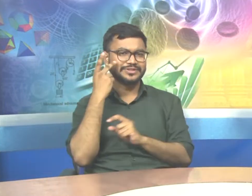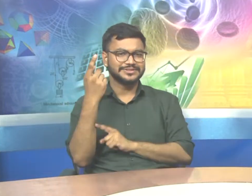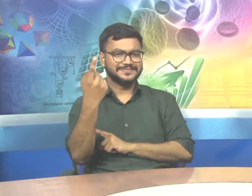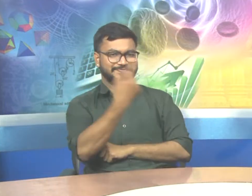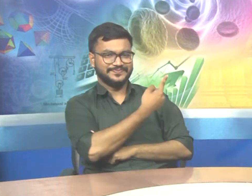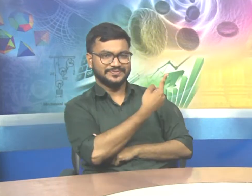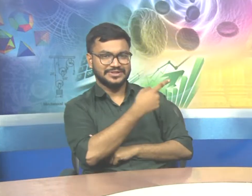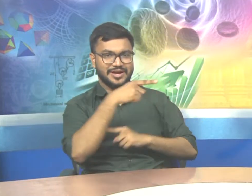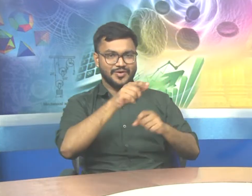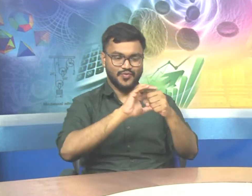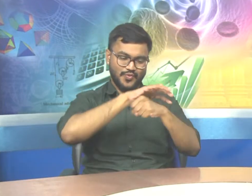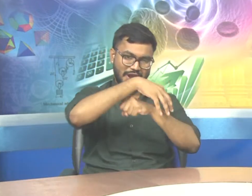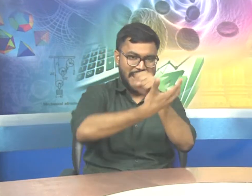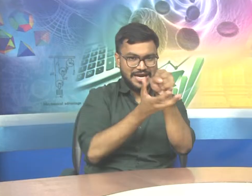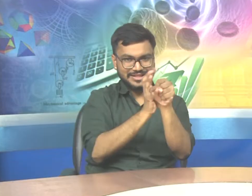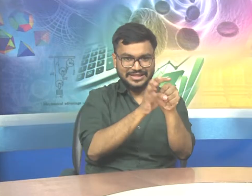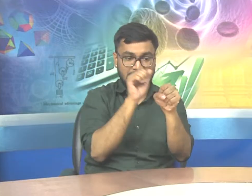move and vibrate.